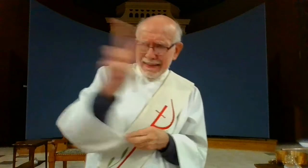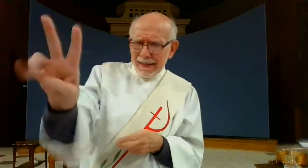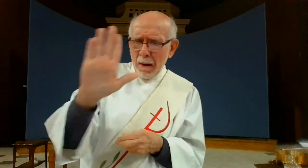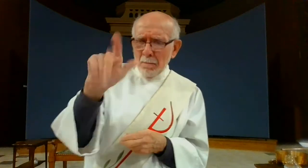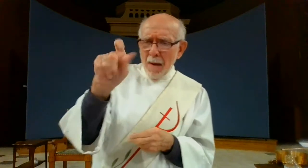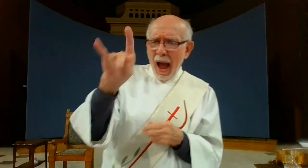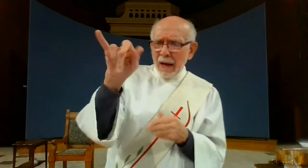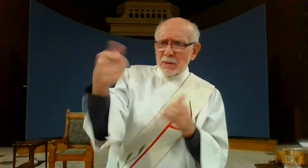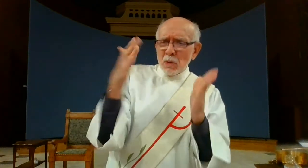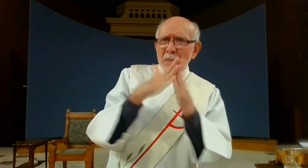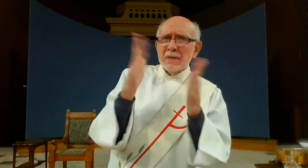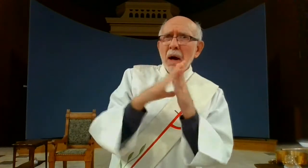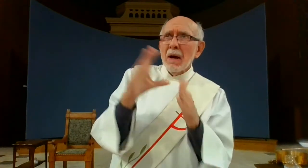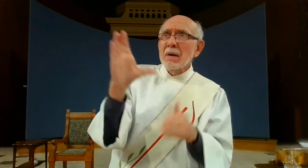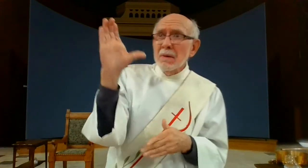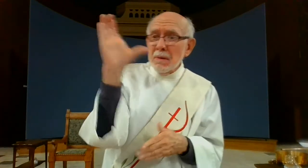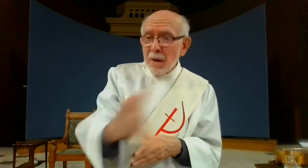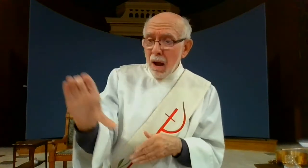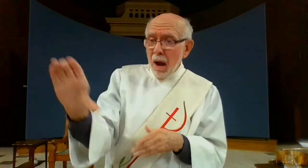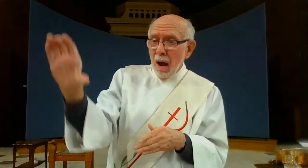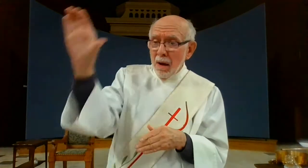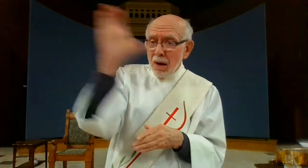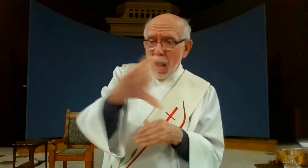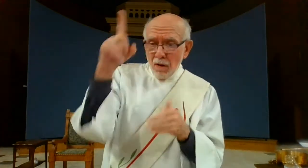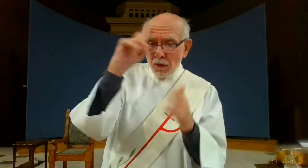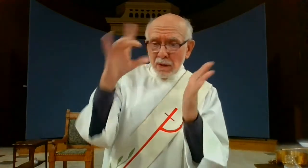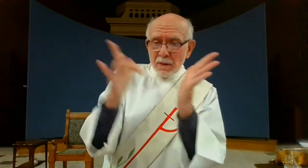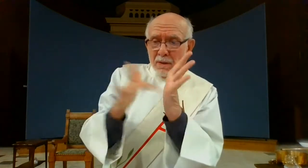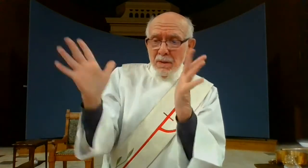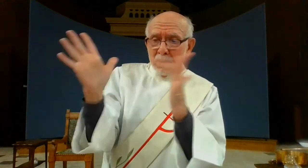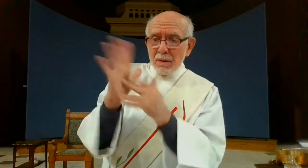they returned to Jerusalem to look for him.